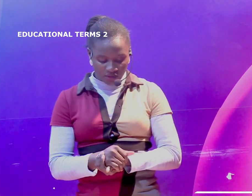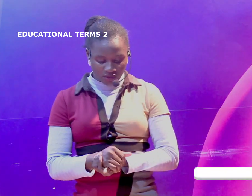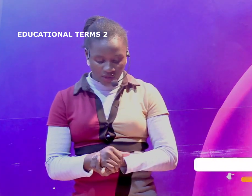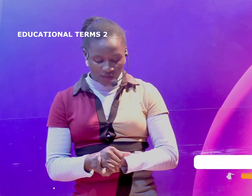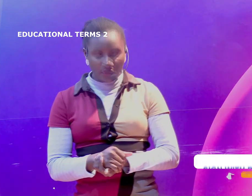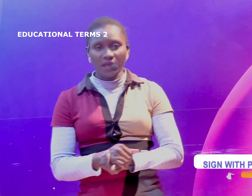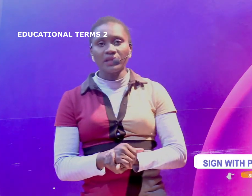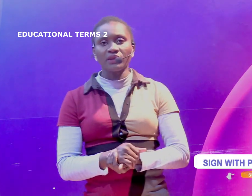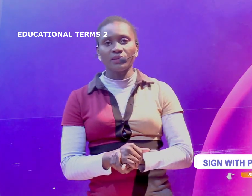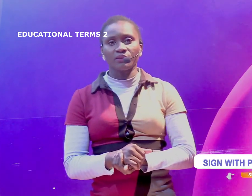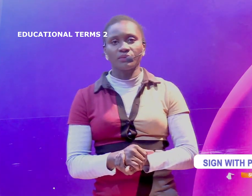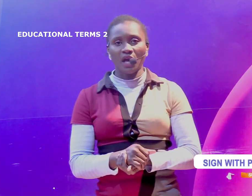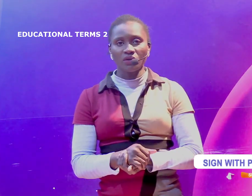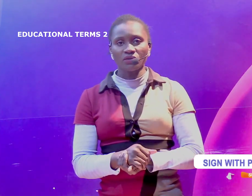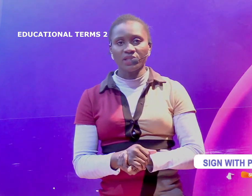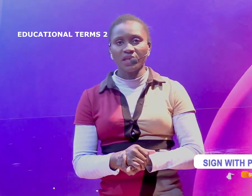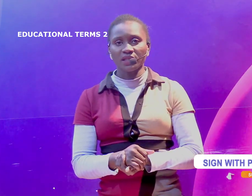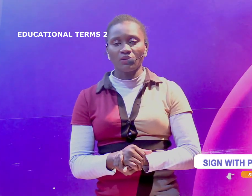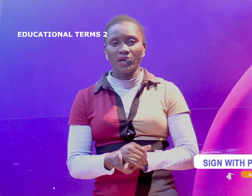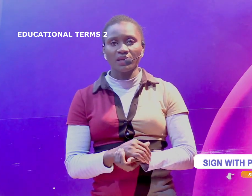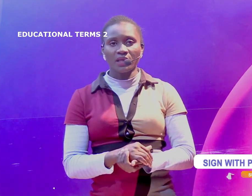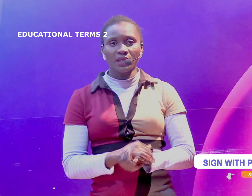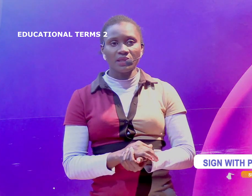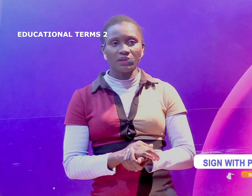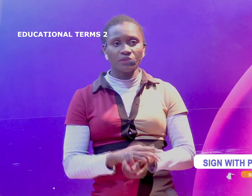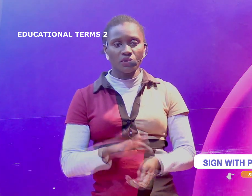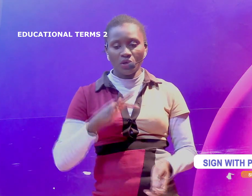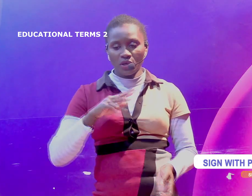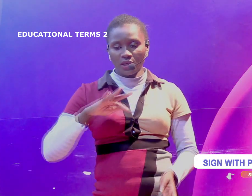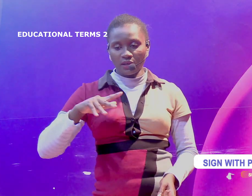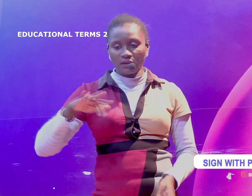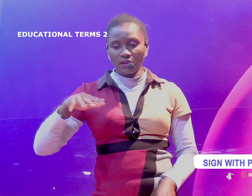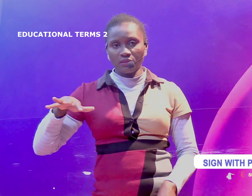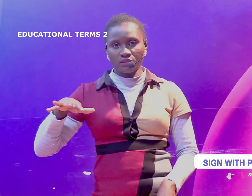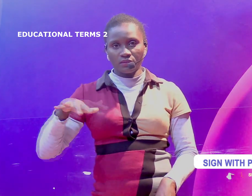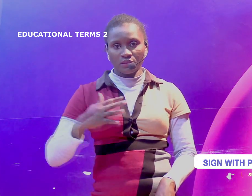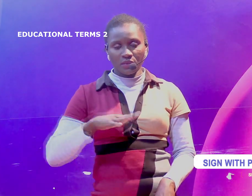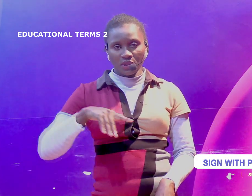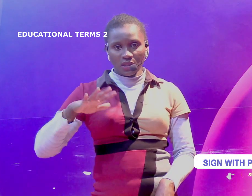have rhythm. How do you sign the word rhythm? So rhythm,